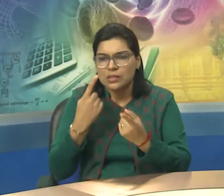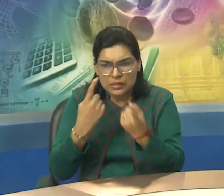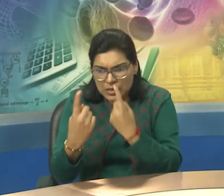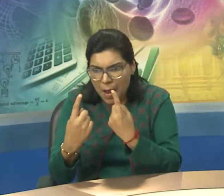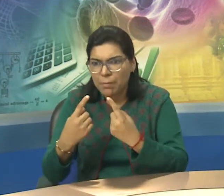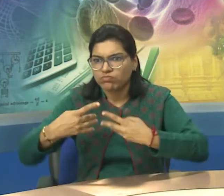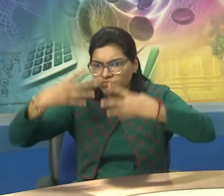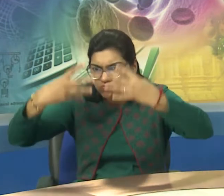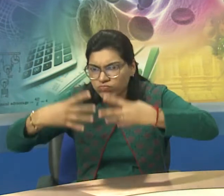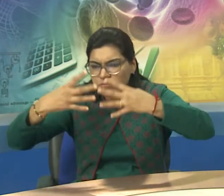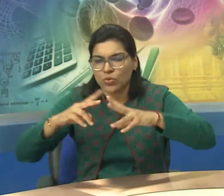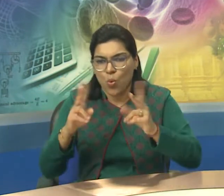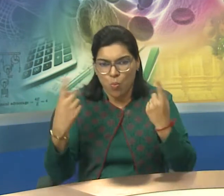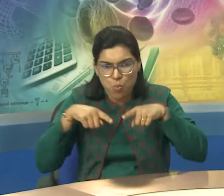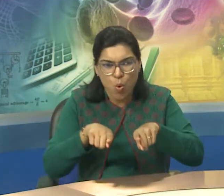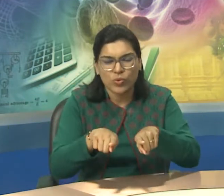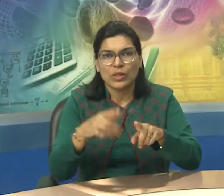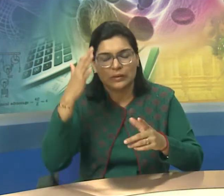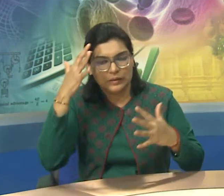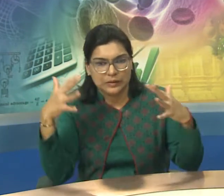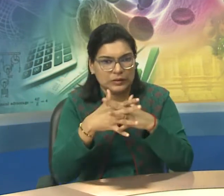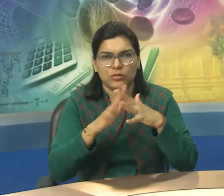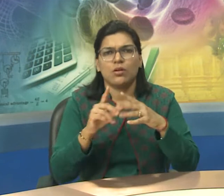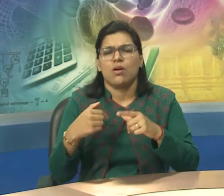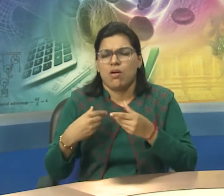with the day-to-day back office